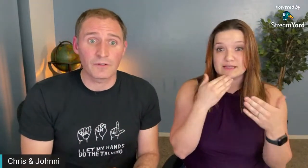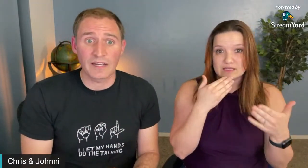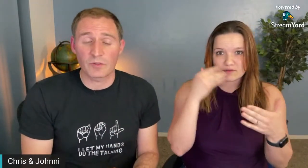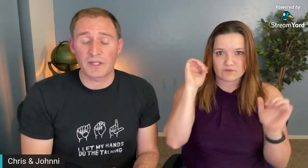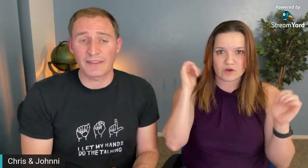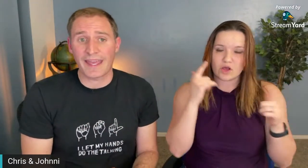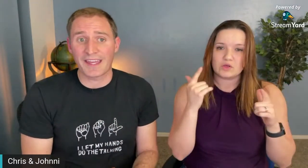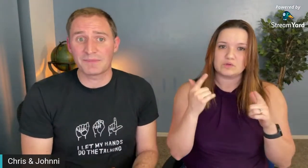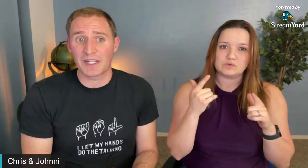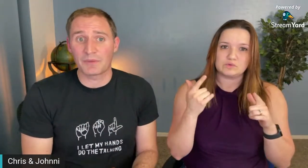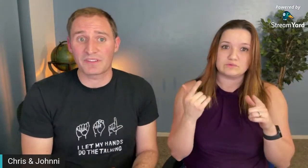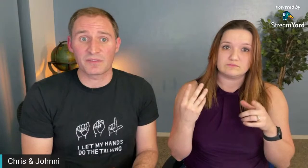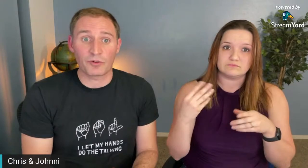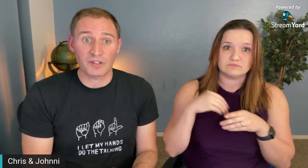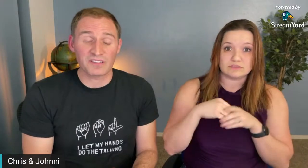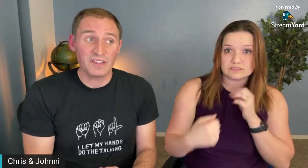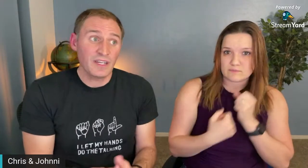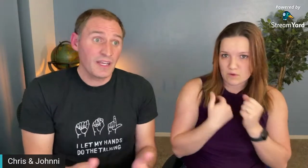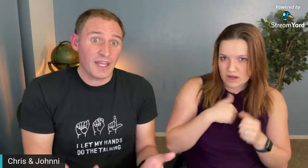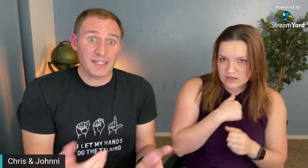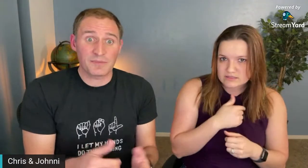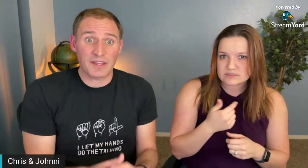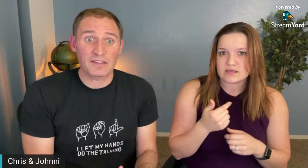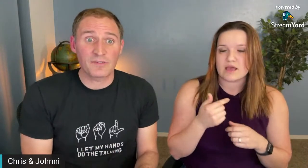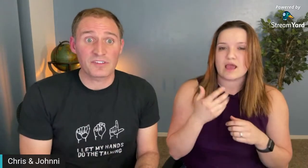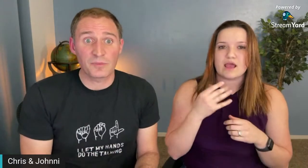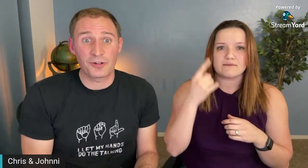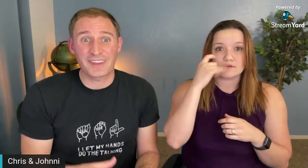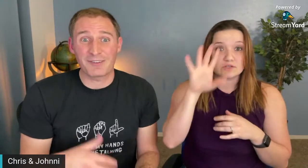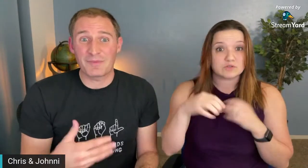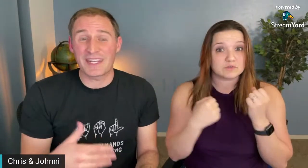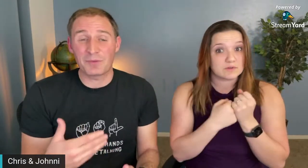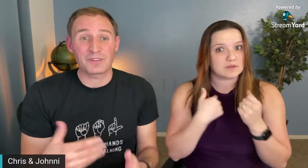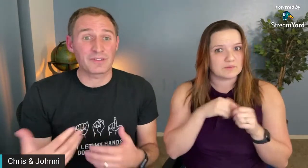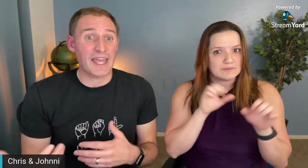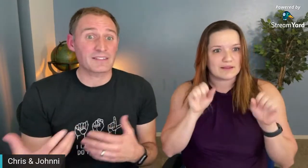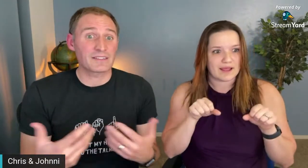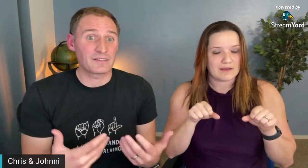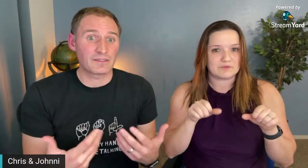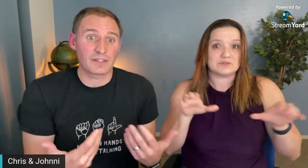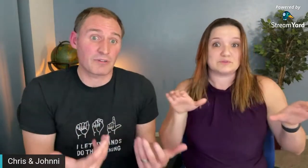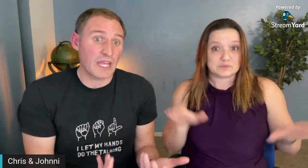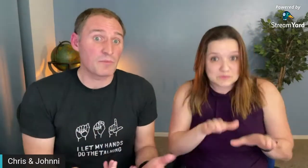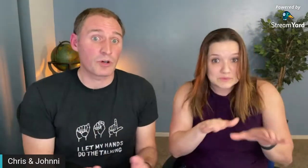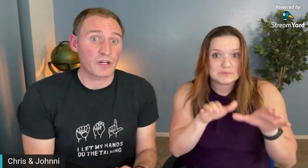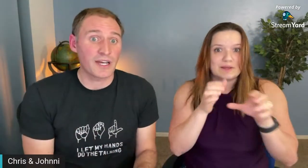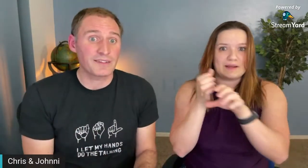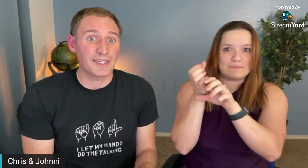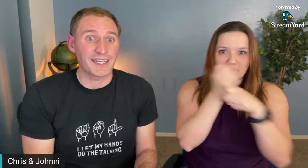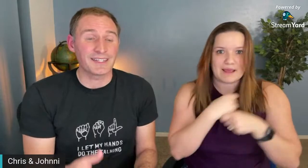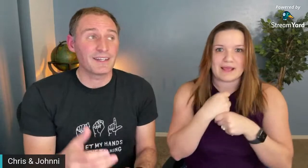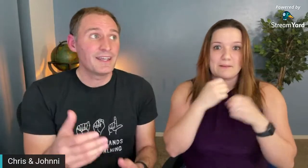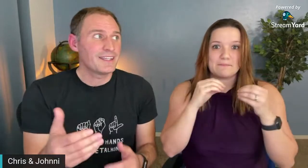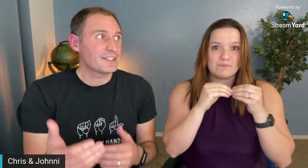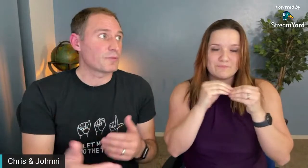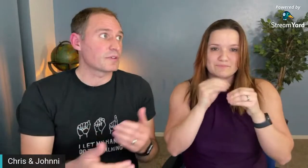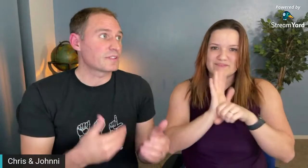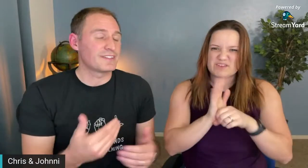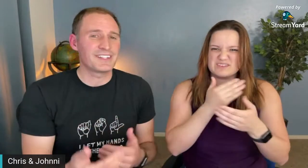for everybody that has been able to support us. And it's because of your support that we've been able to actually create more content. And we're